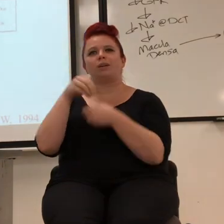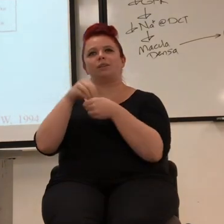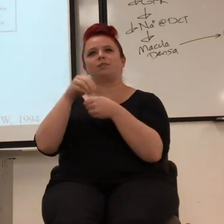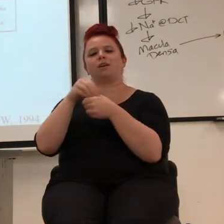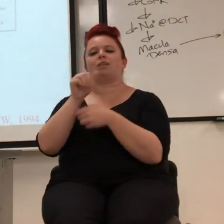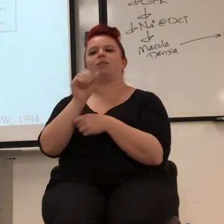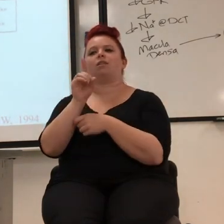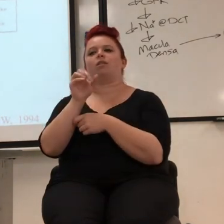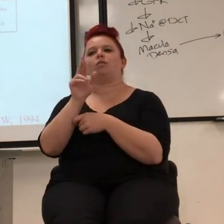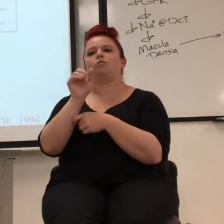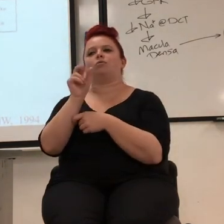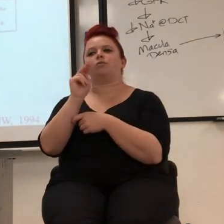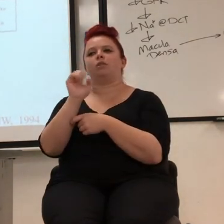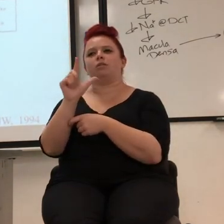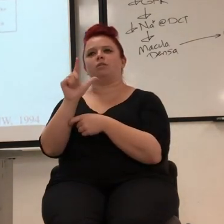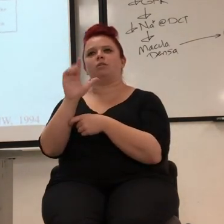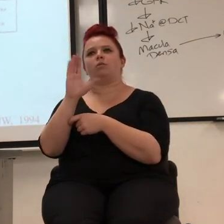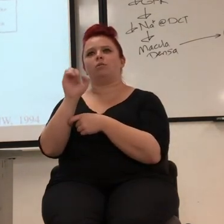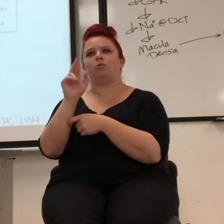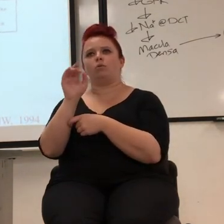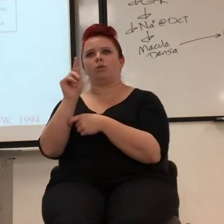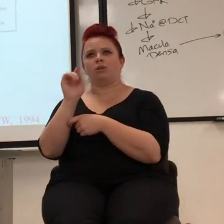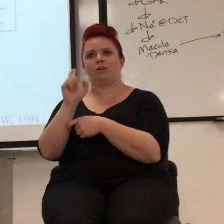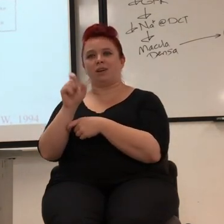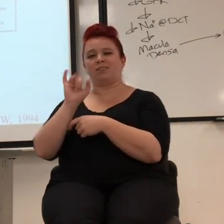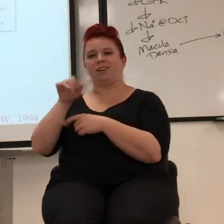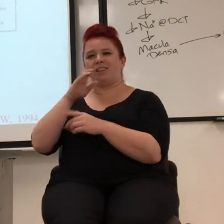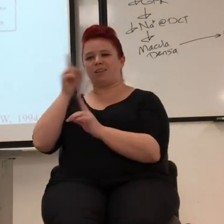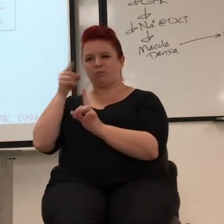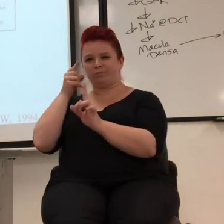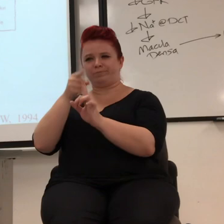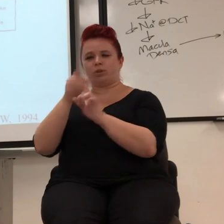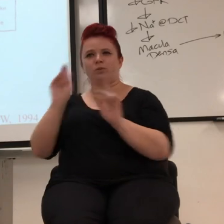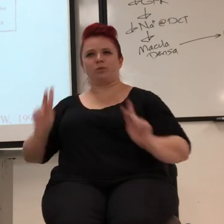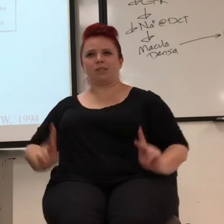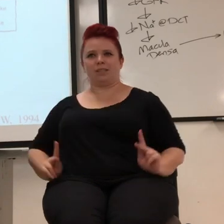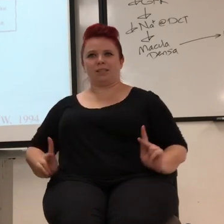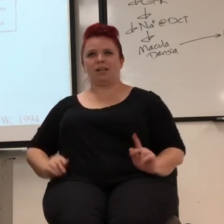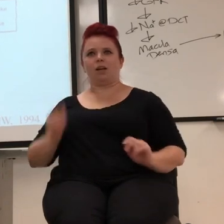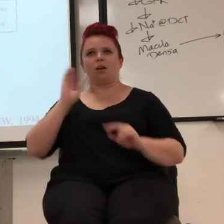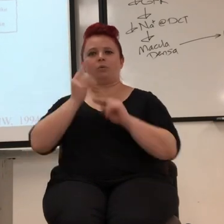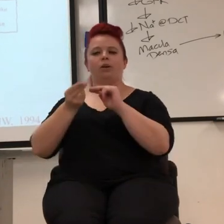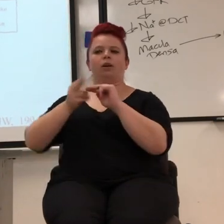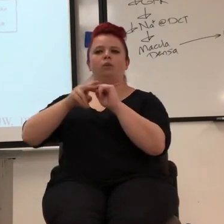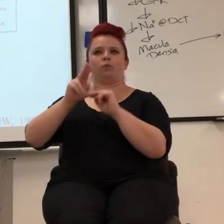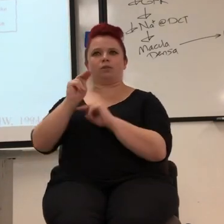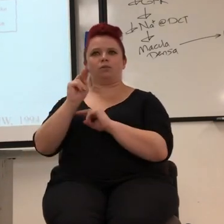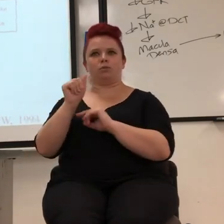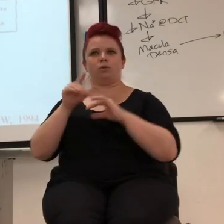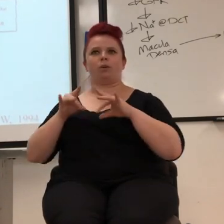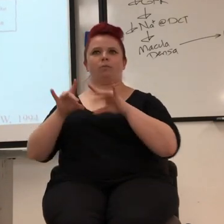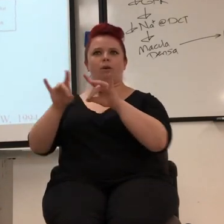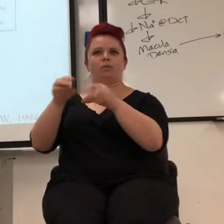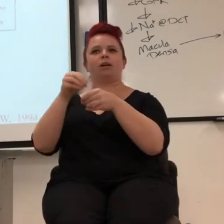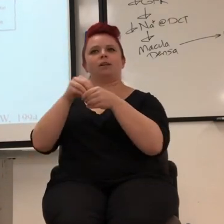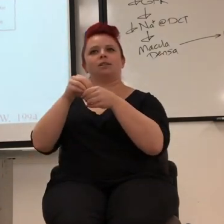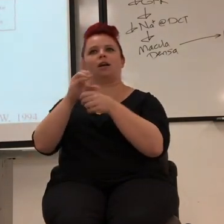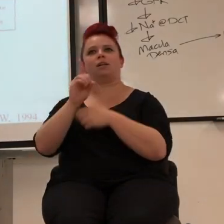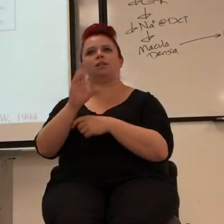right? That targets the kidney. Okay, and what it'll do is you'll increase the sodium uptake in the